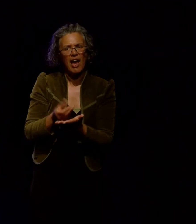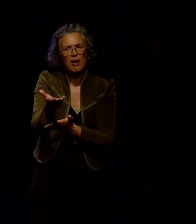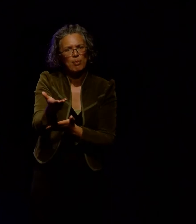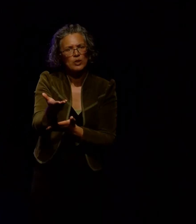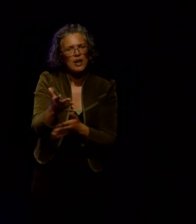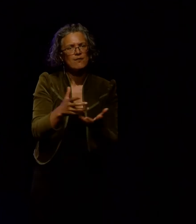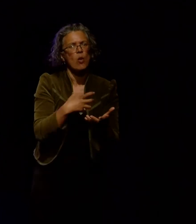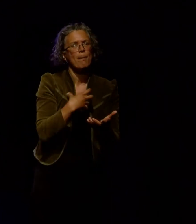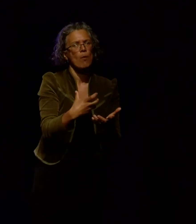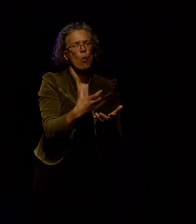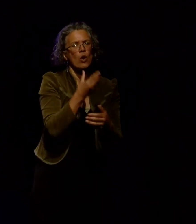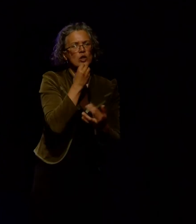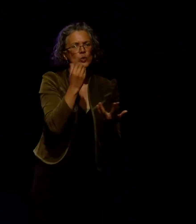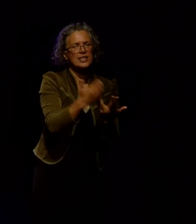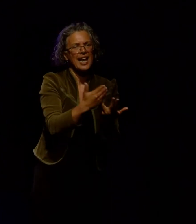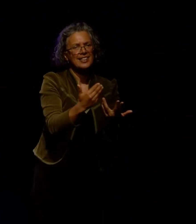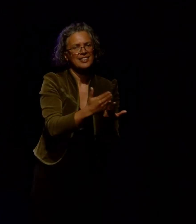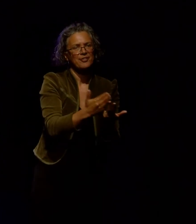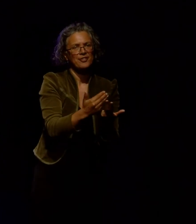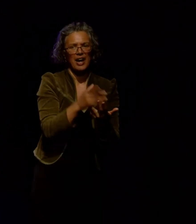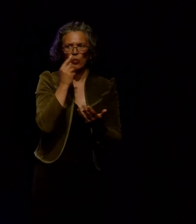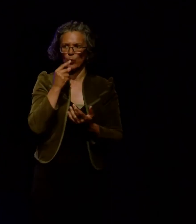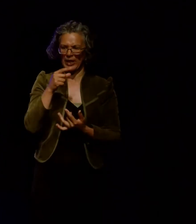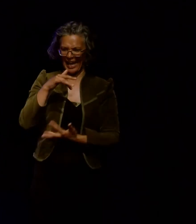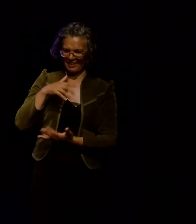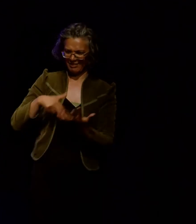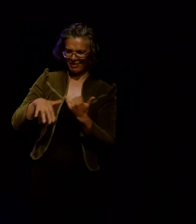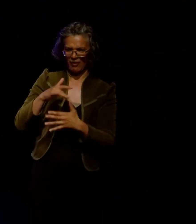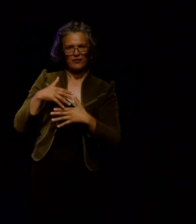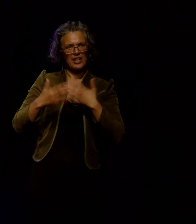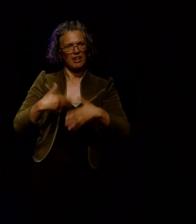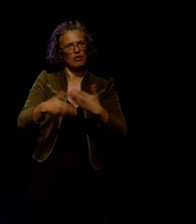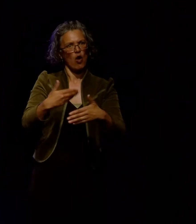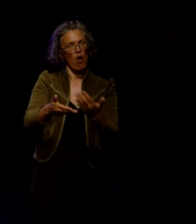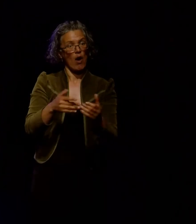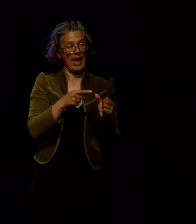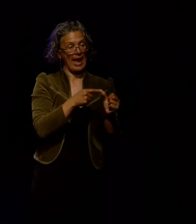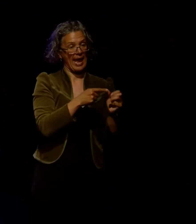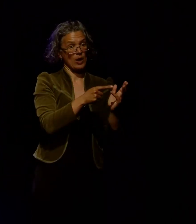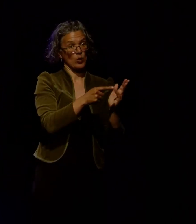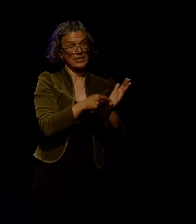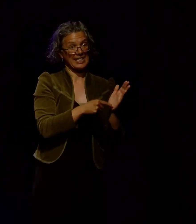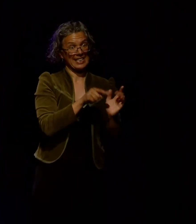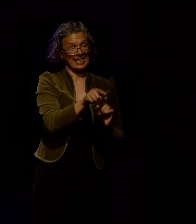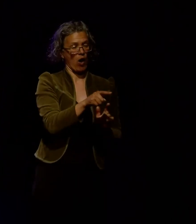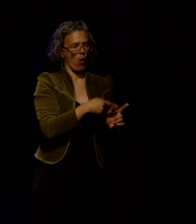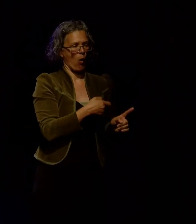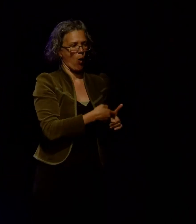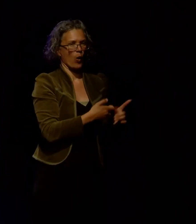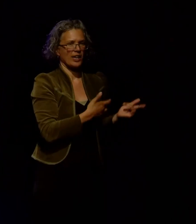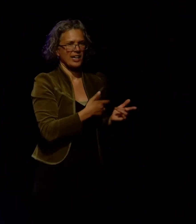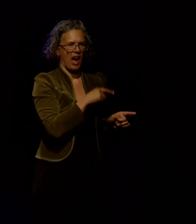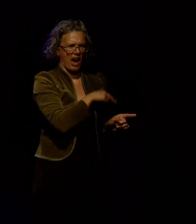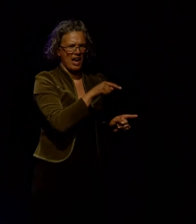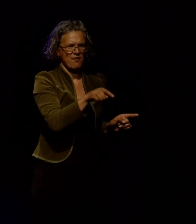share the cost of modifying the Butterfly Interactive, created by Digital Agency Method with AUT and Auckland Live, was key to being able to